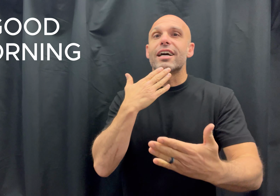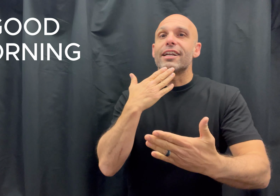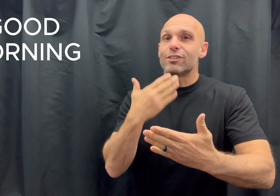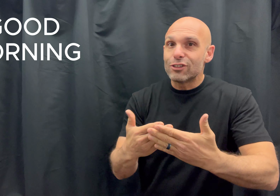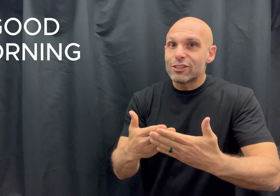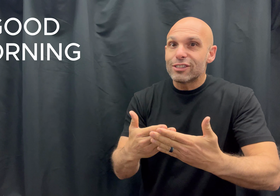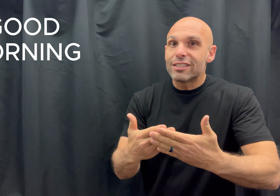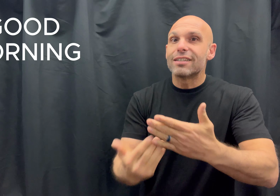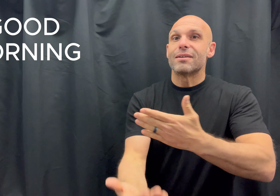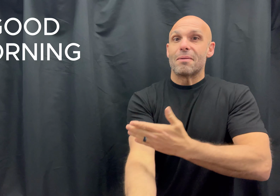sign.